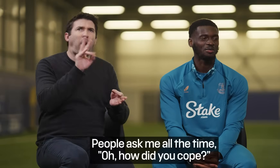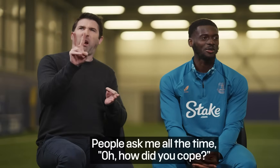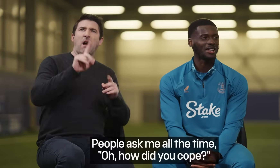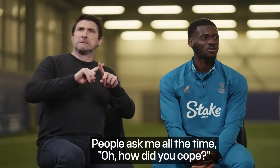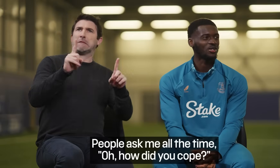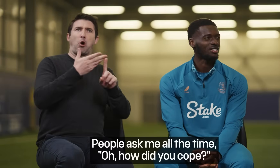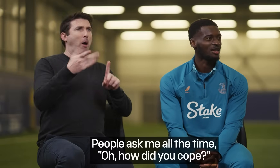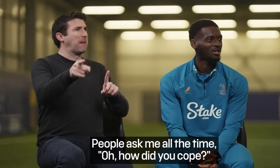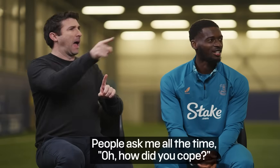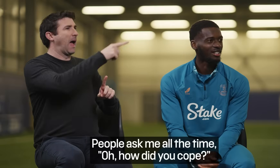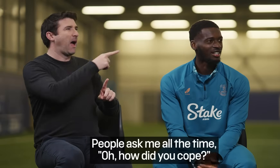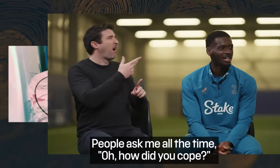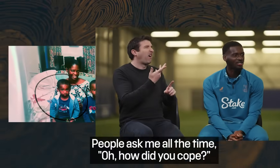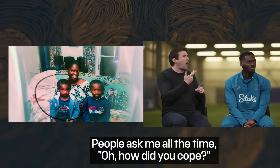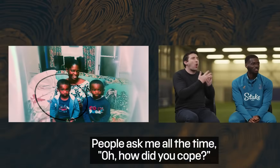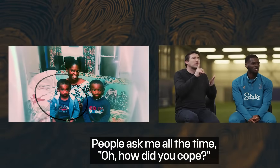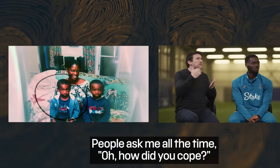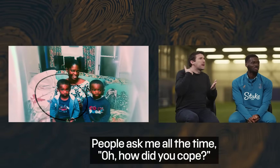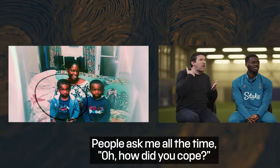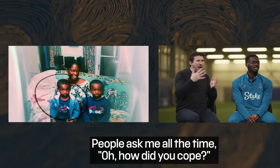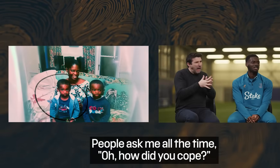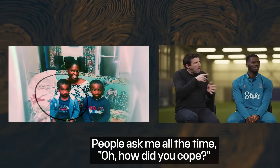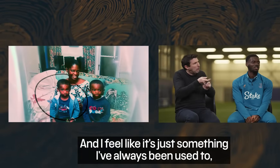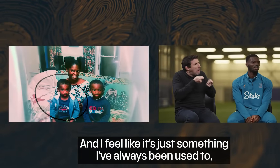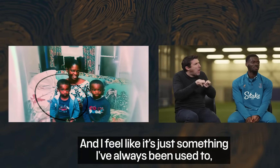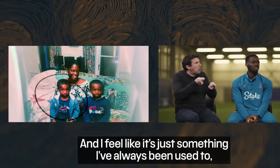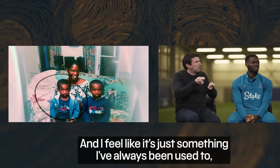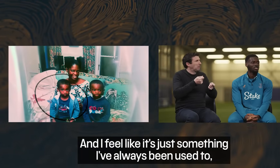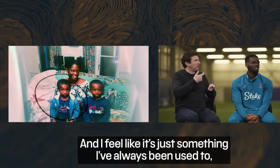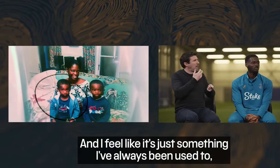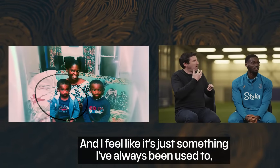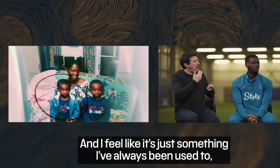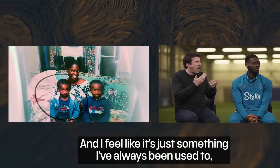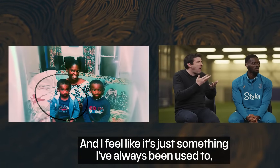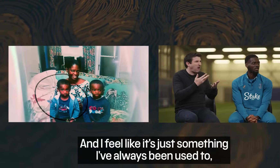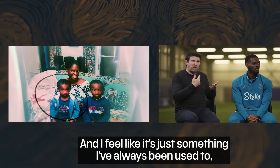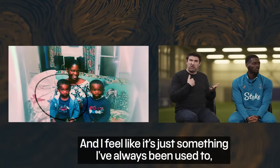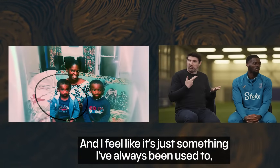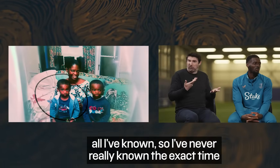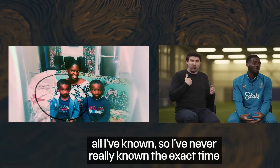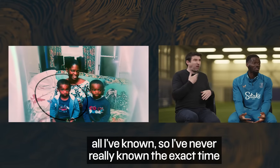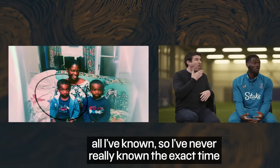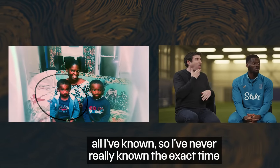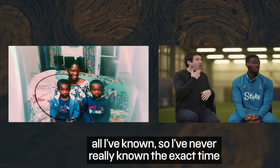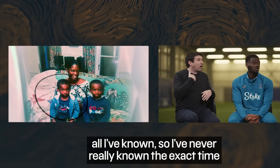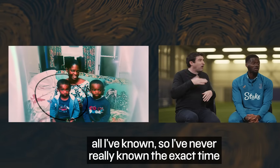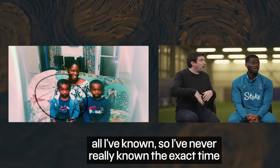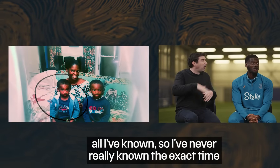People ask me all the time, like, oh, how did you cope? And I feel like it's just something I've always been used to, all I've known. So I've